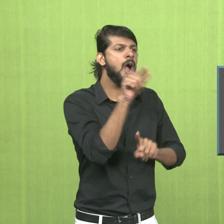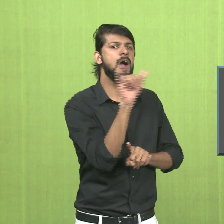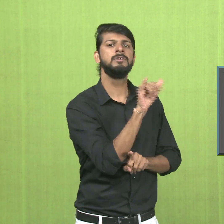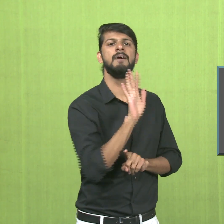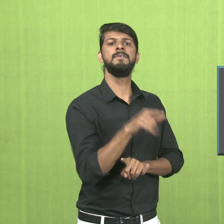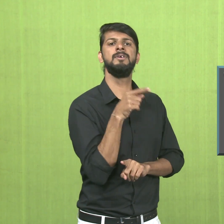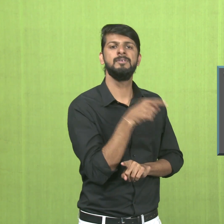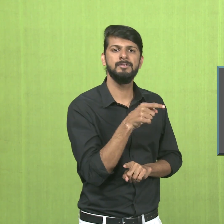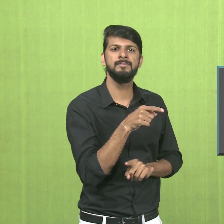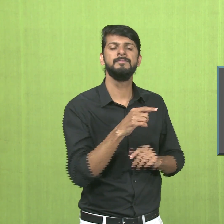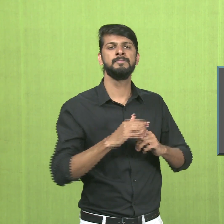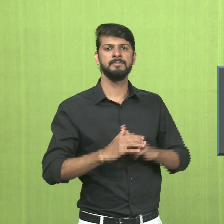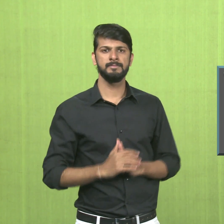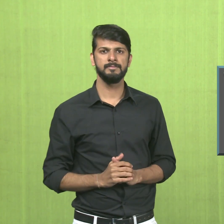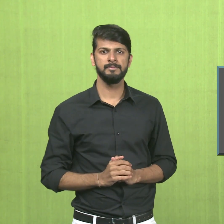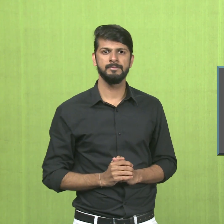of the Warli paintings are similar.